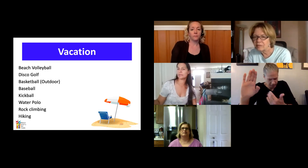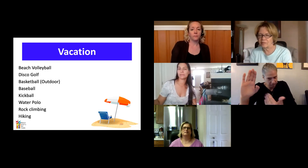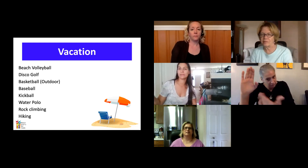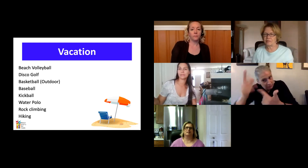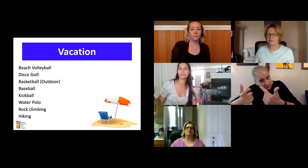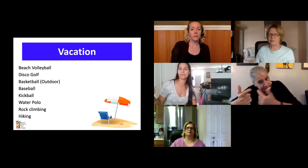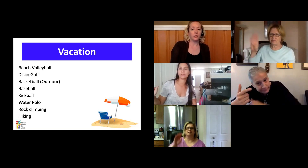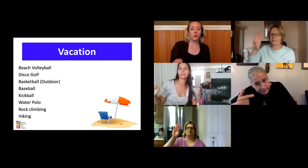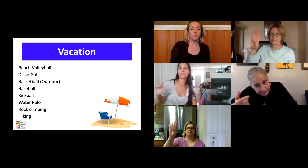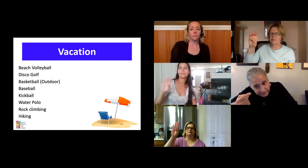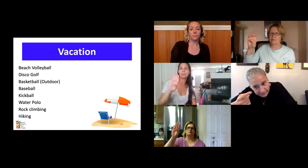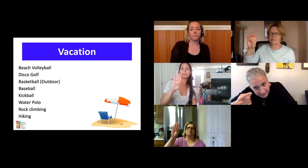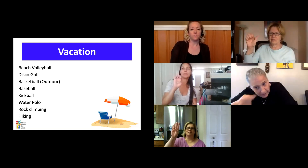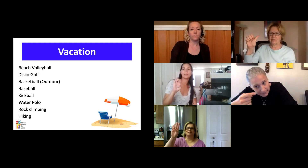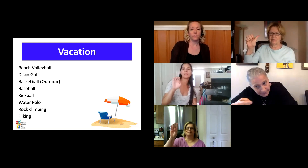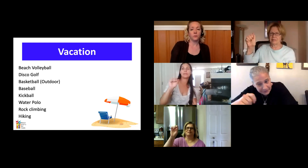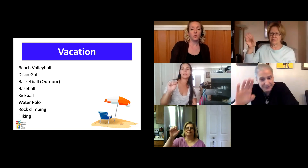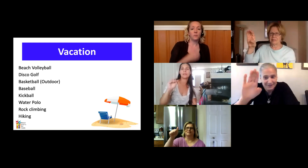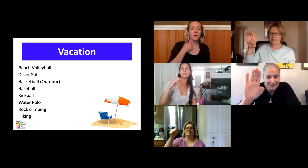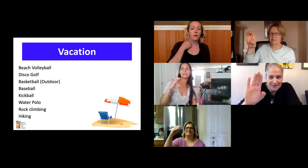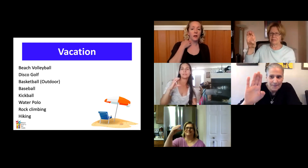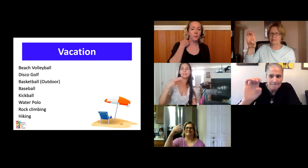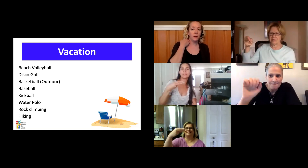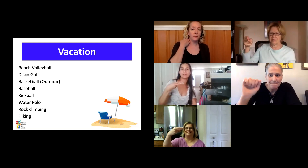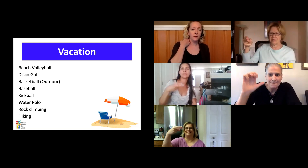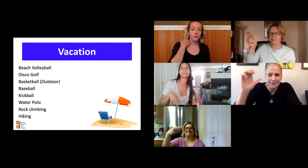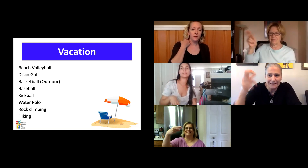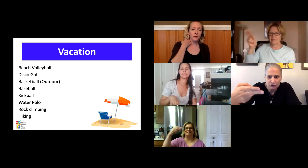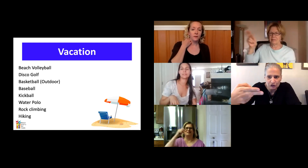Beach. Do it with me now. Come on.